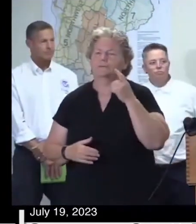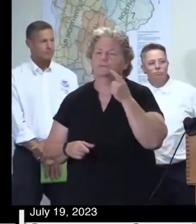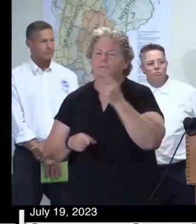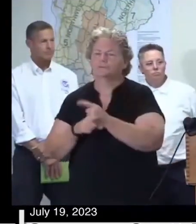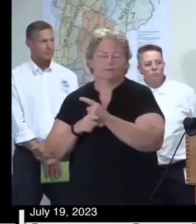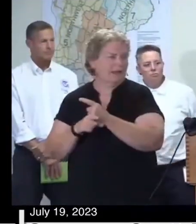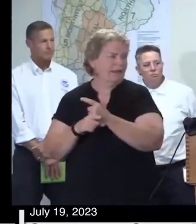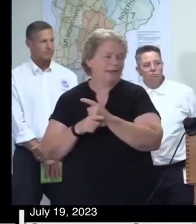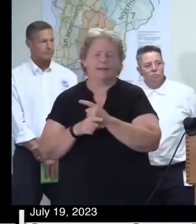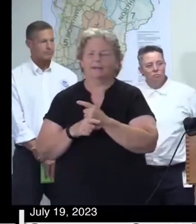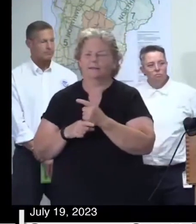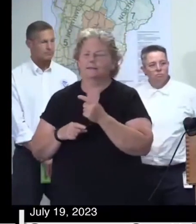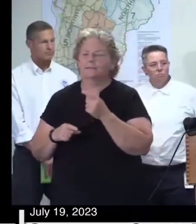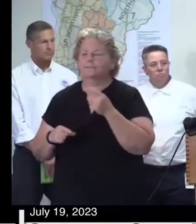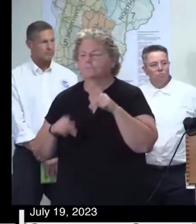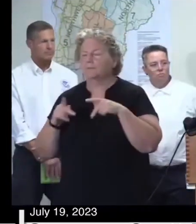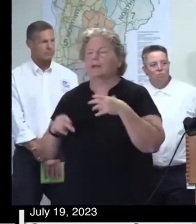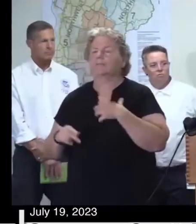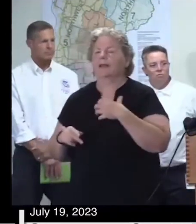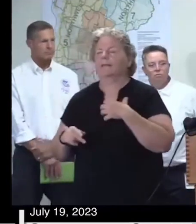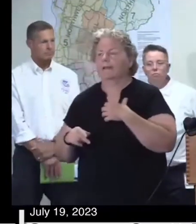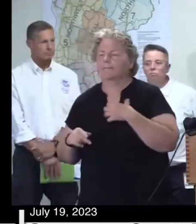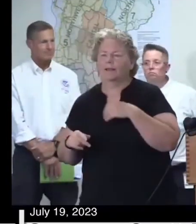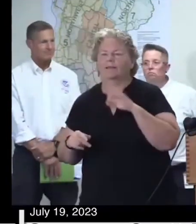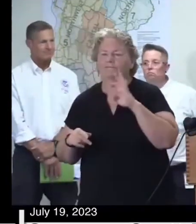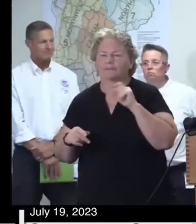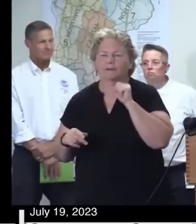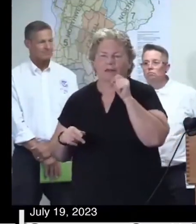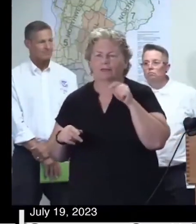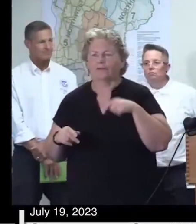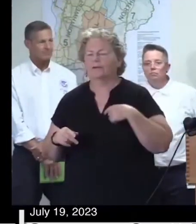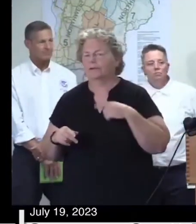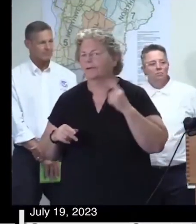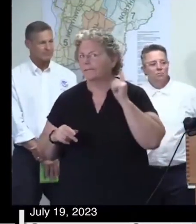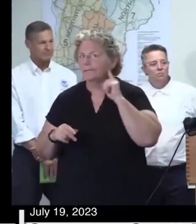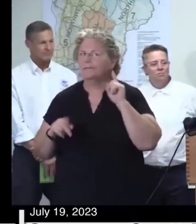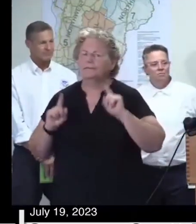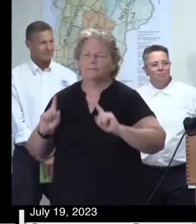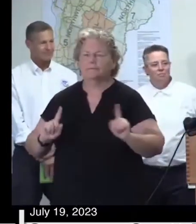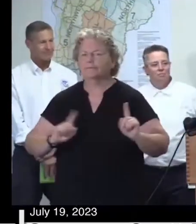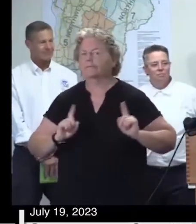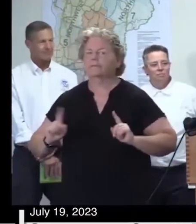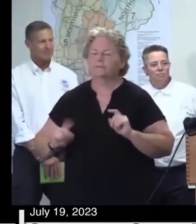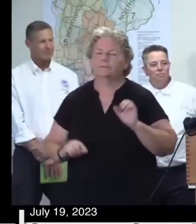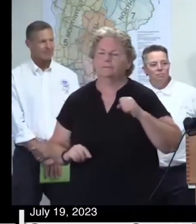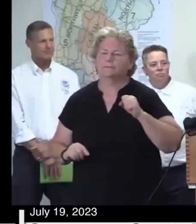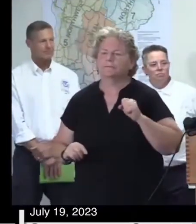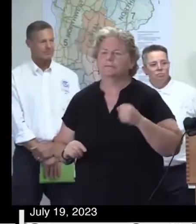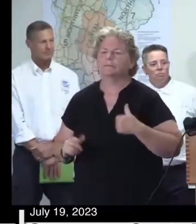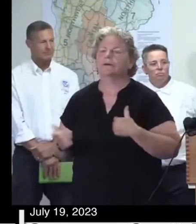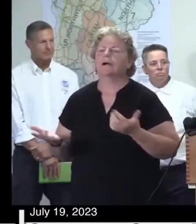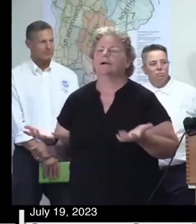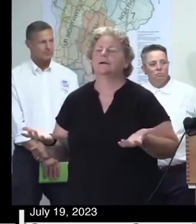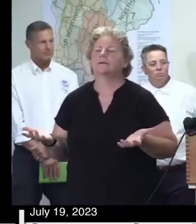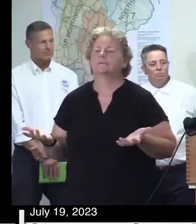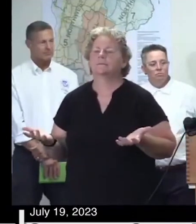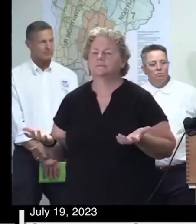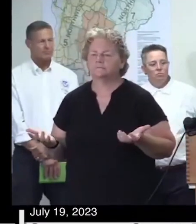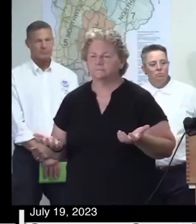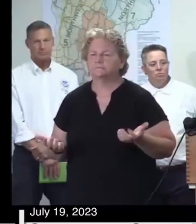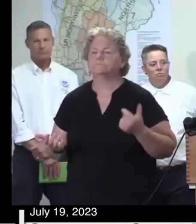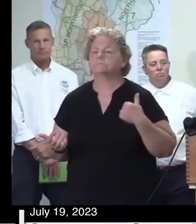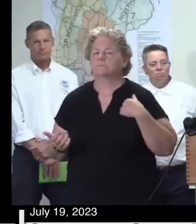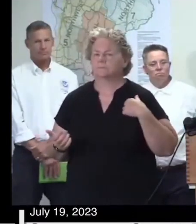doing. And I heard about that chattering yesterday afternoon, so I personally went to Montpelier and met with the city